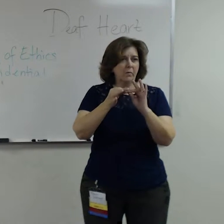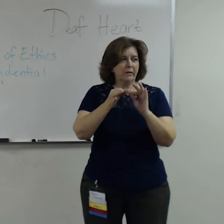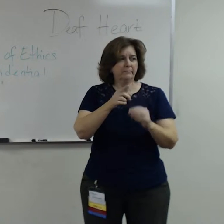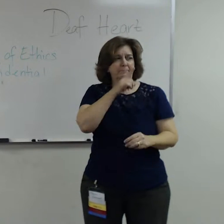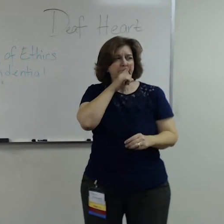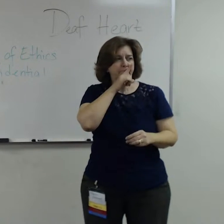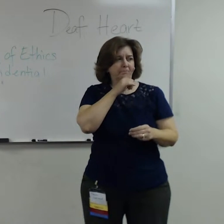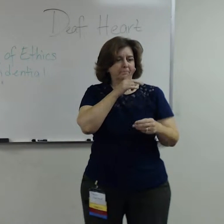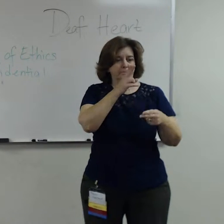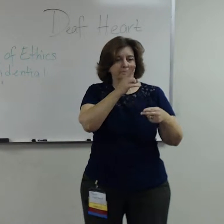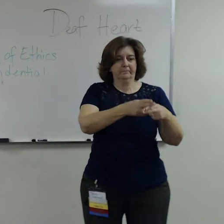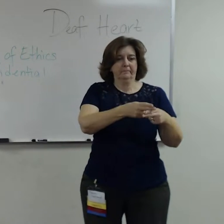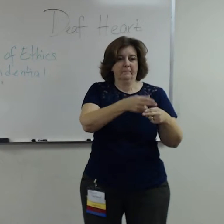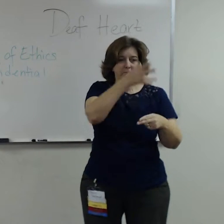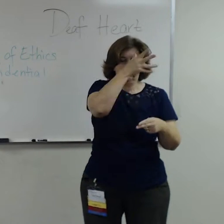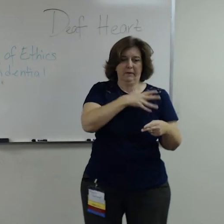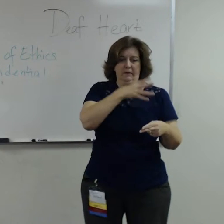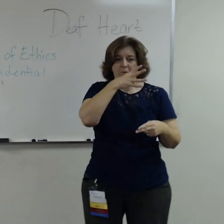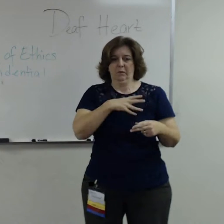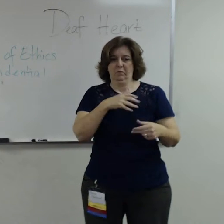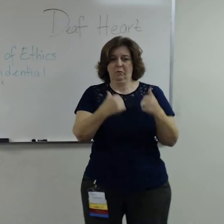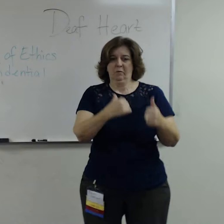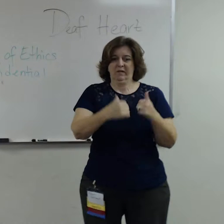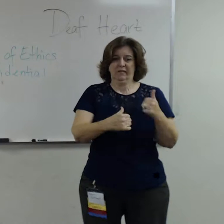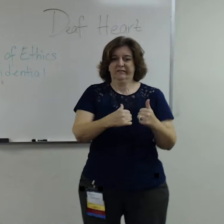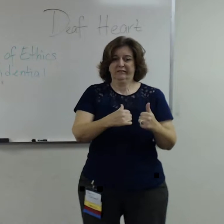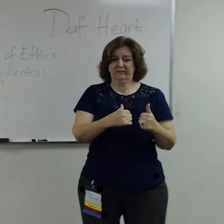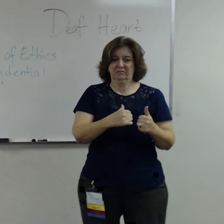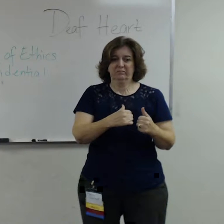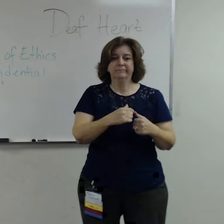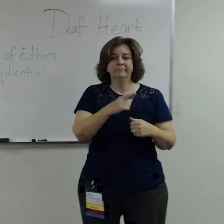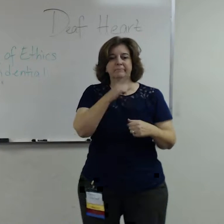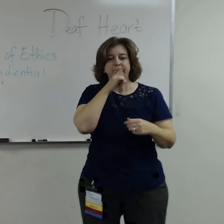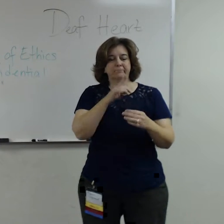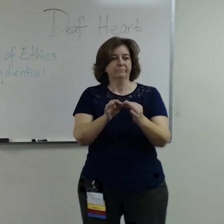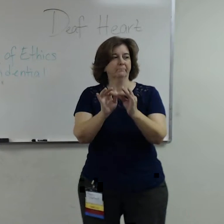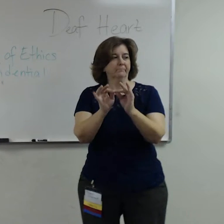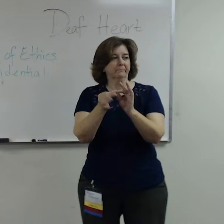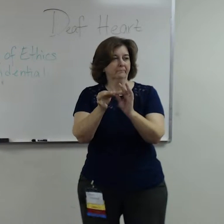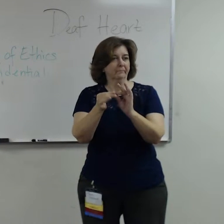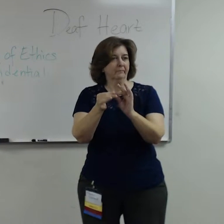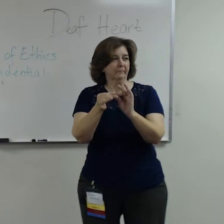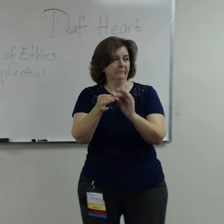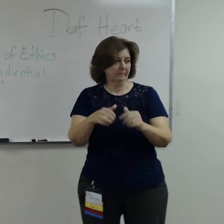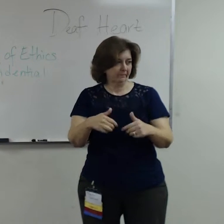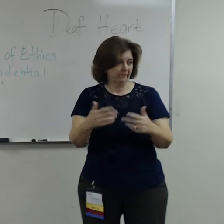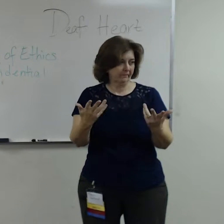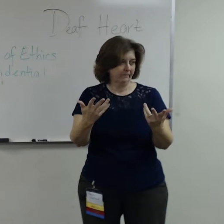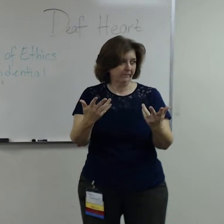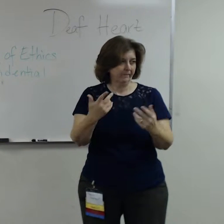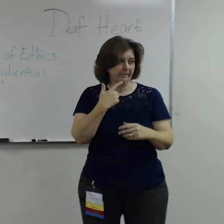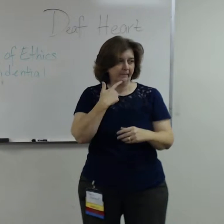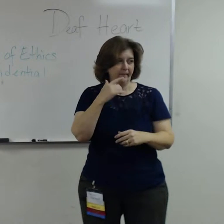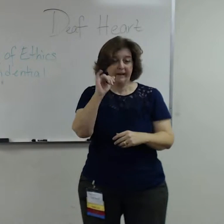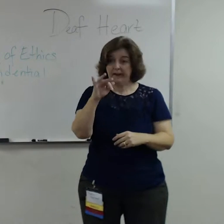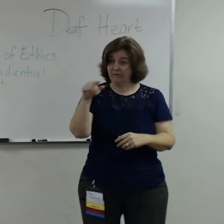a sex of a male or female. But it basically says, if everyone doesn't understand,